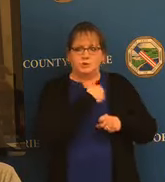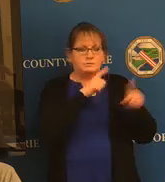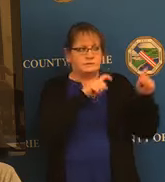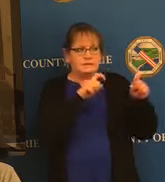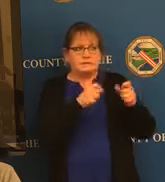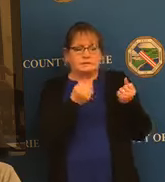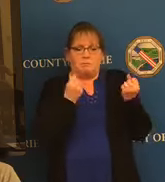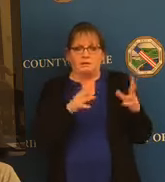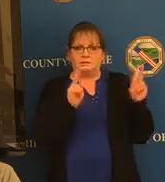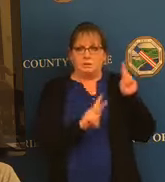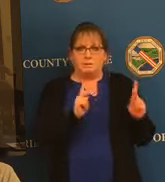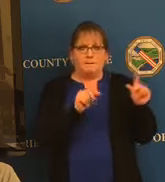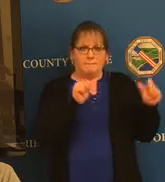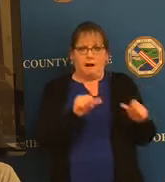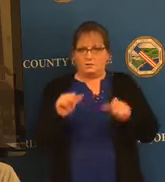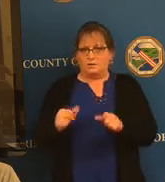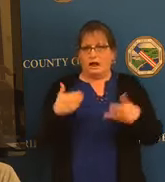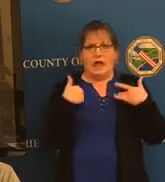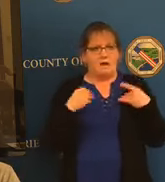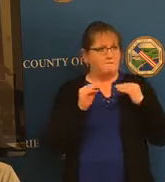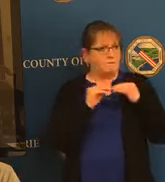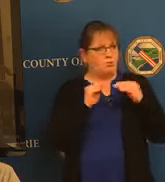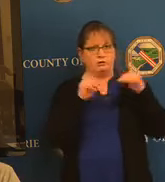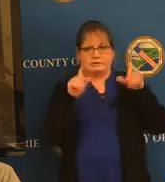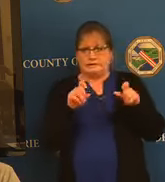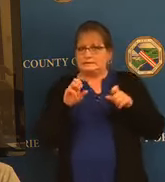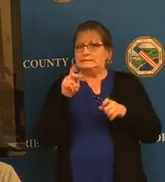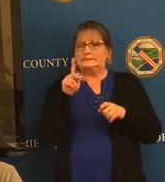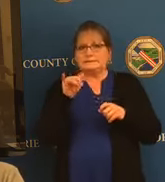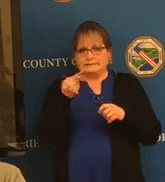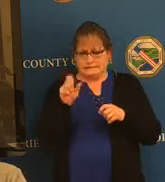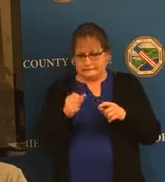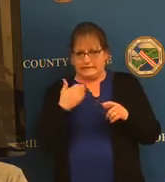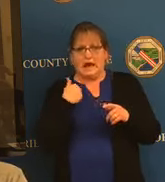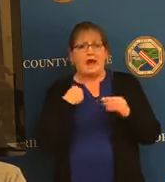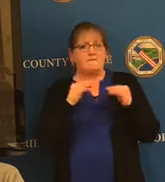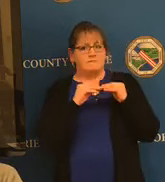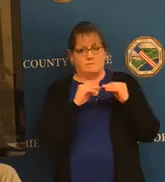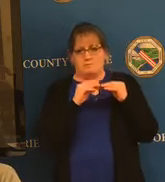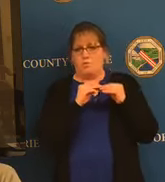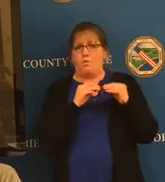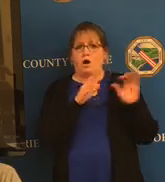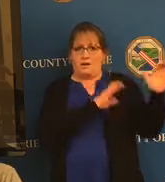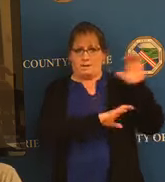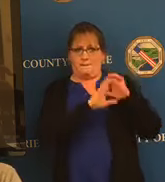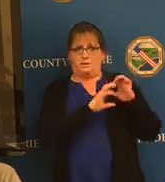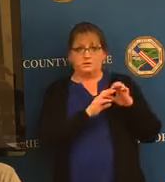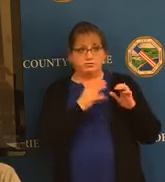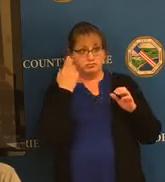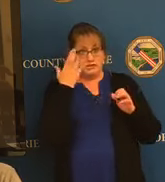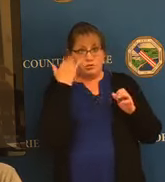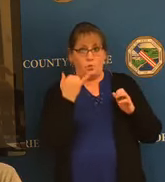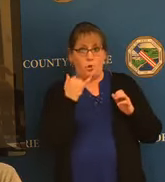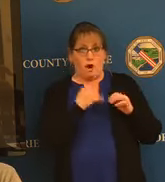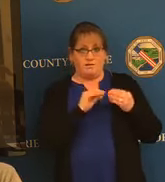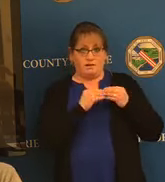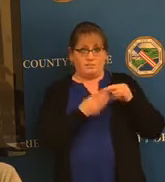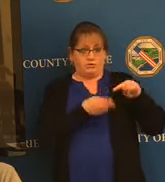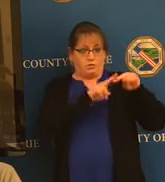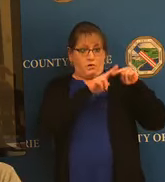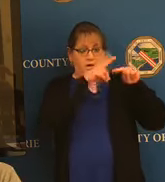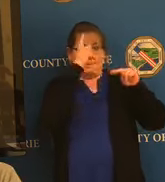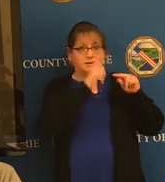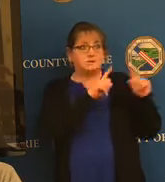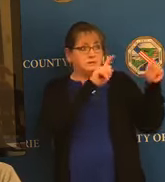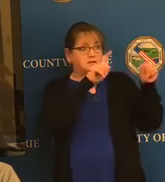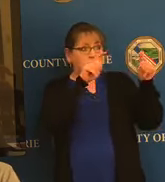many people as we can. We've got more testing kits. We have more reagents. One of the reasons we're seeing the numbers go up in positive tests in Erie County is because we're